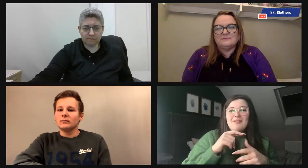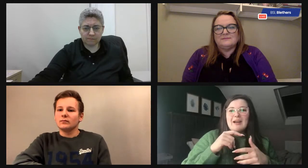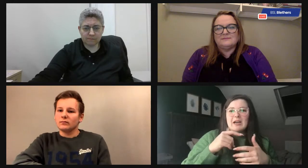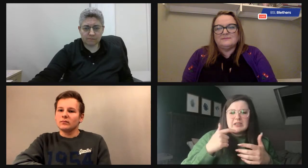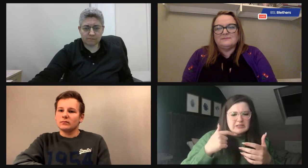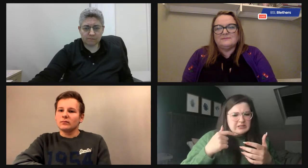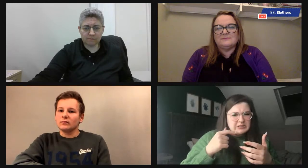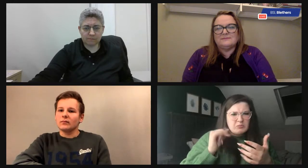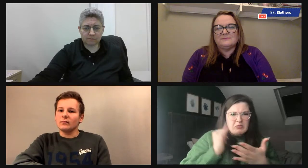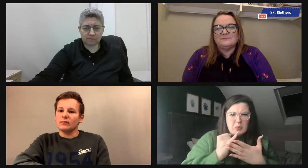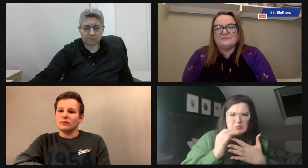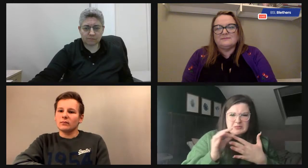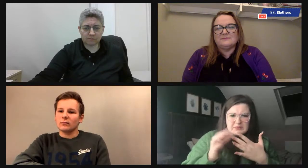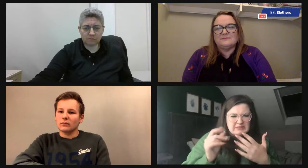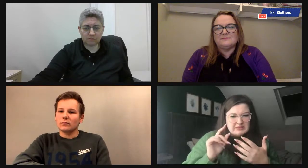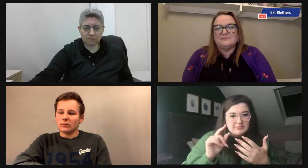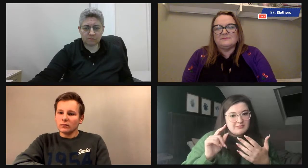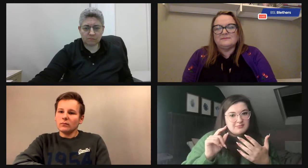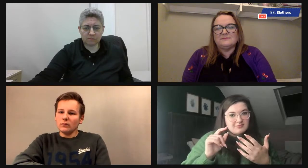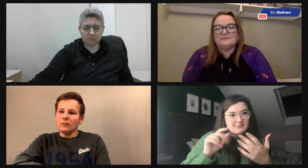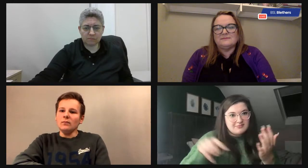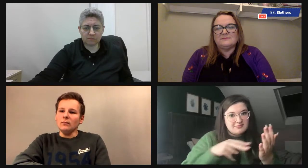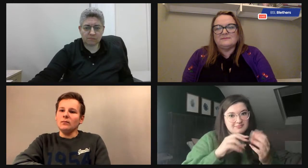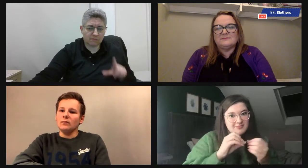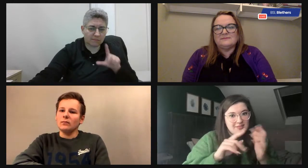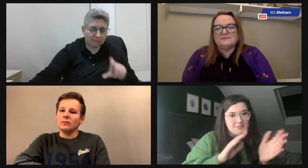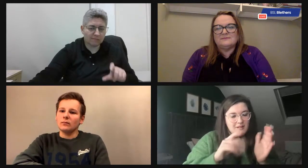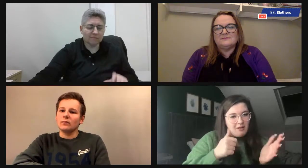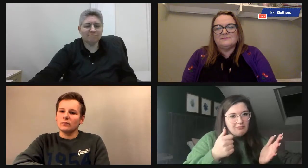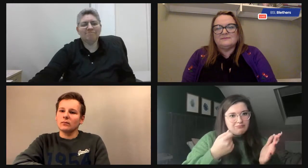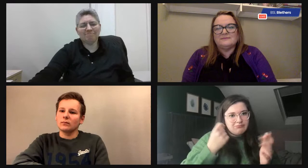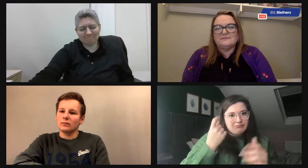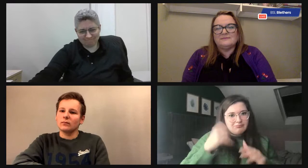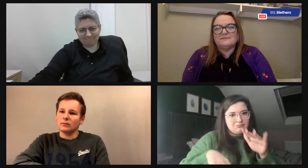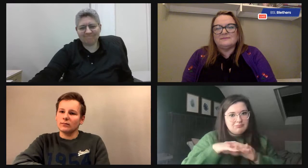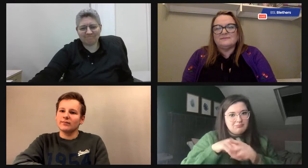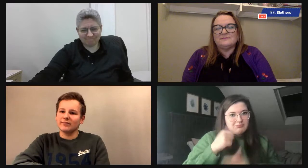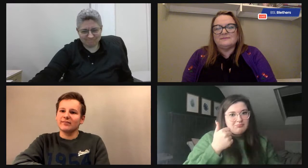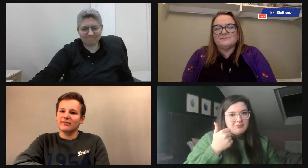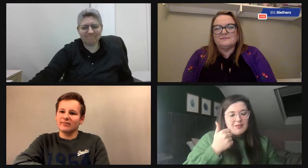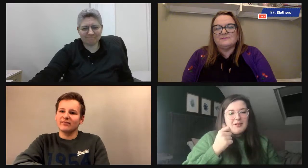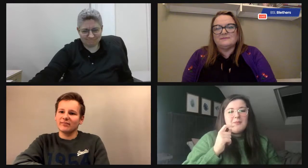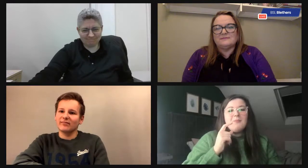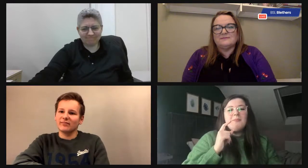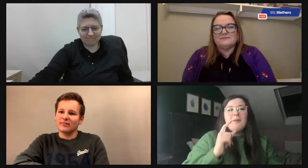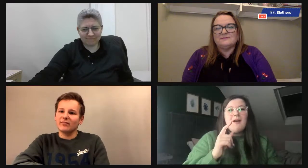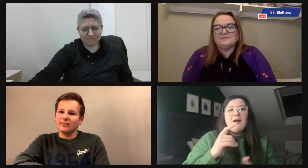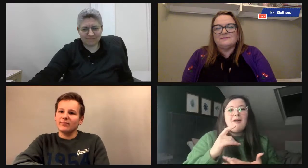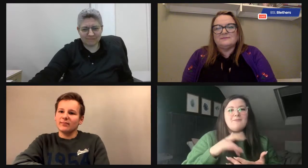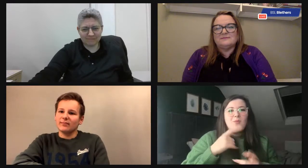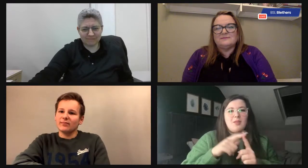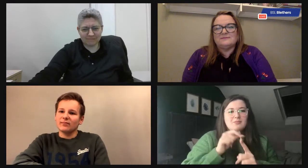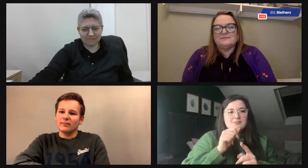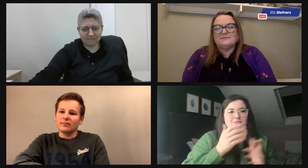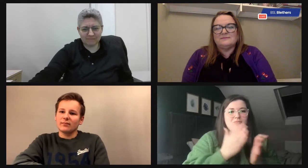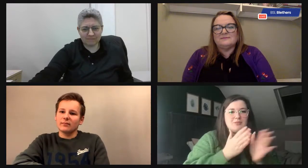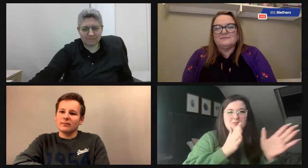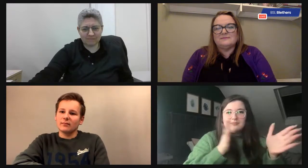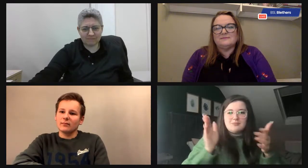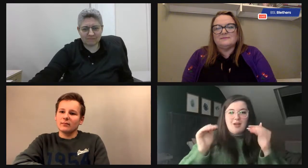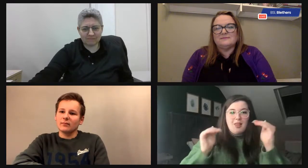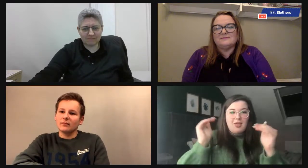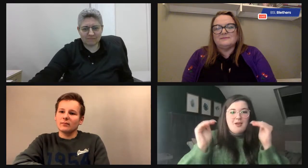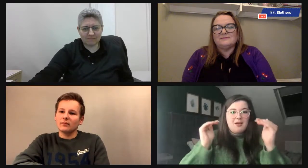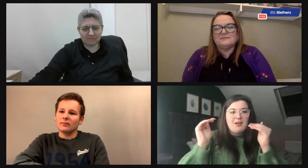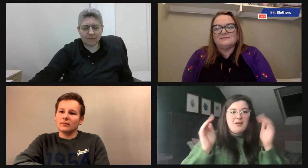have are fabulous. Um, and they usually, you're looking a bit for symptoms or something, you can go in there